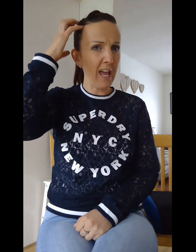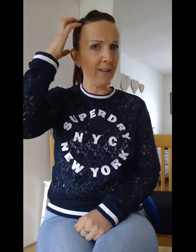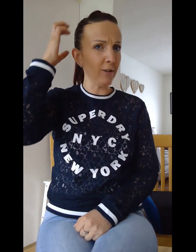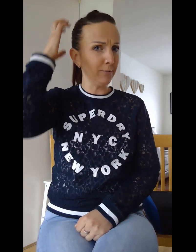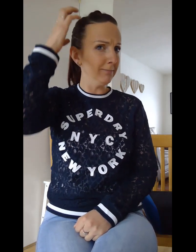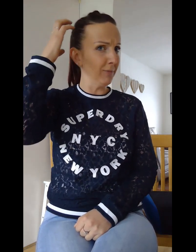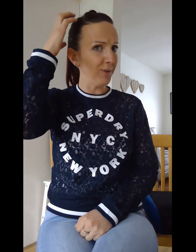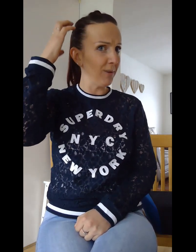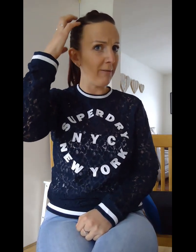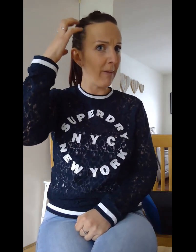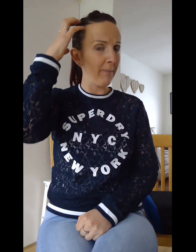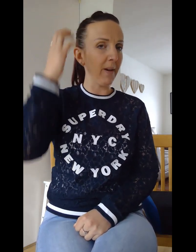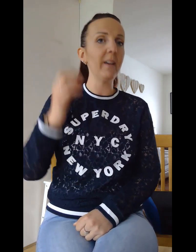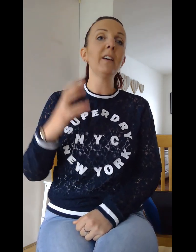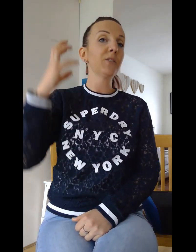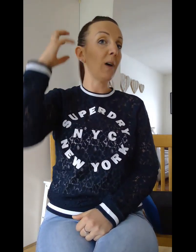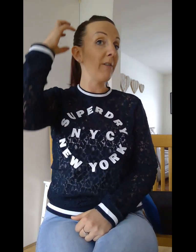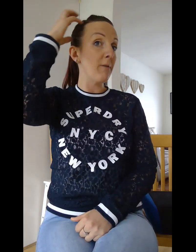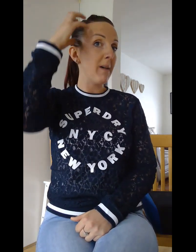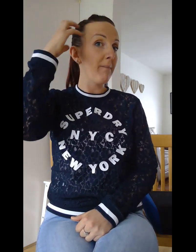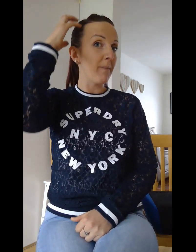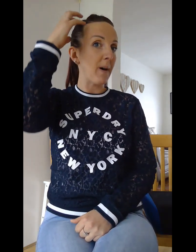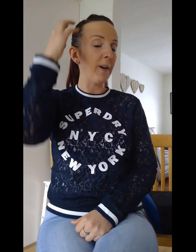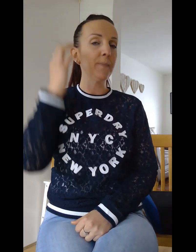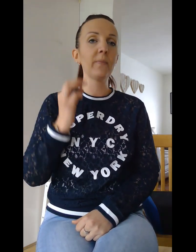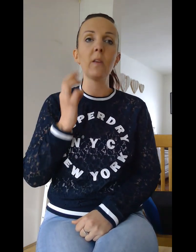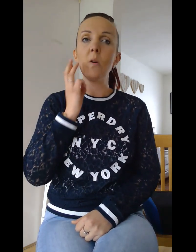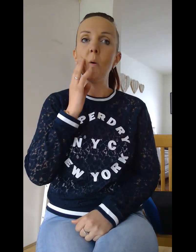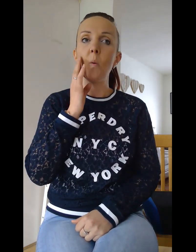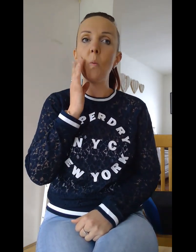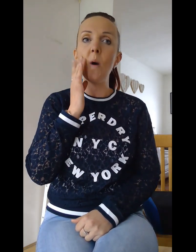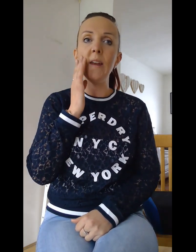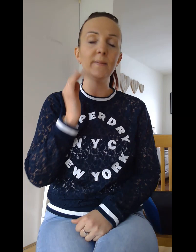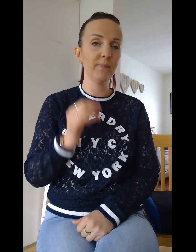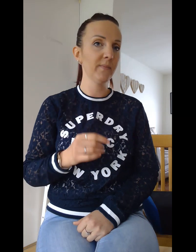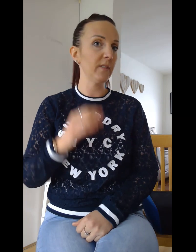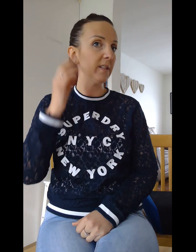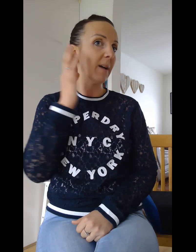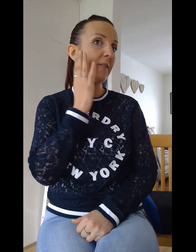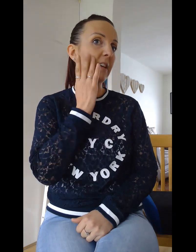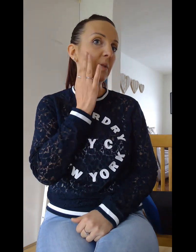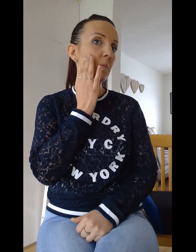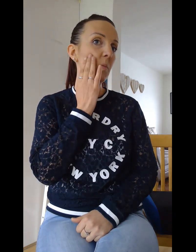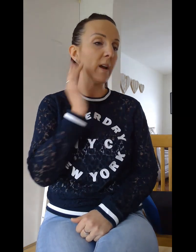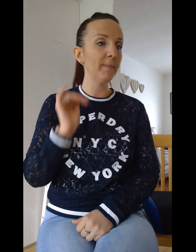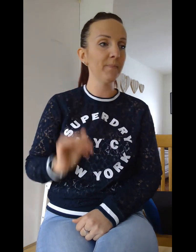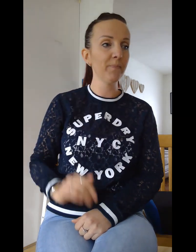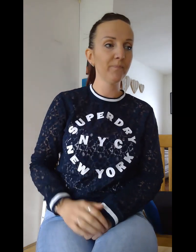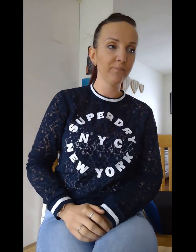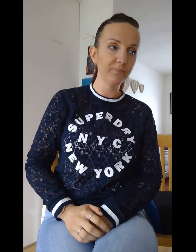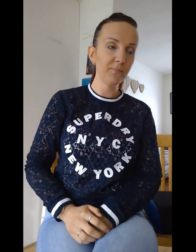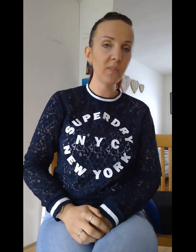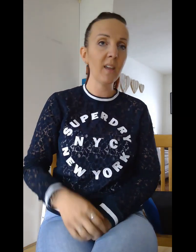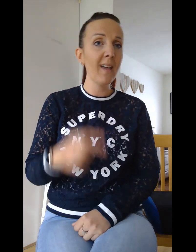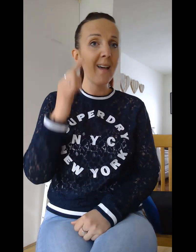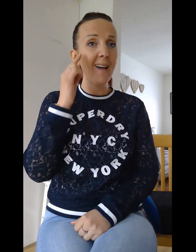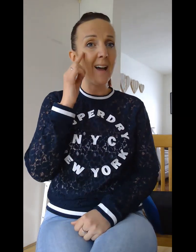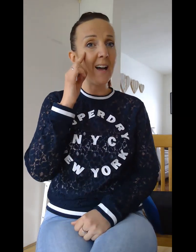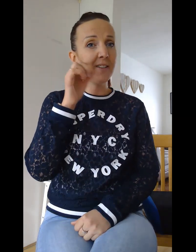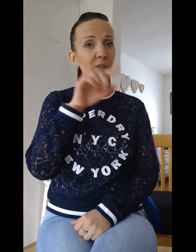head and go, what do I remember? So I remember when. So you tap your face. When. I saw